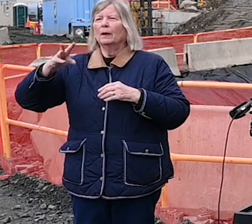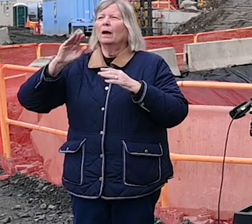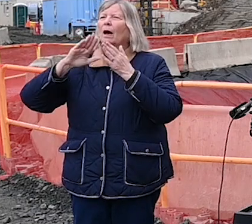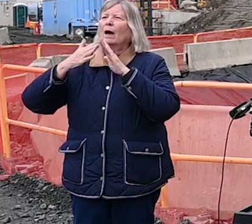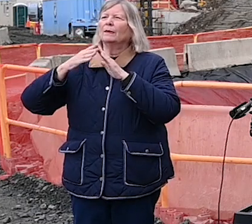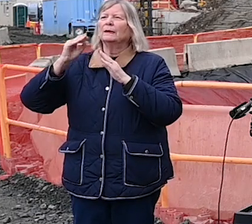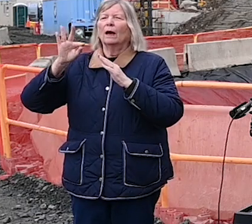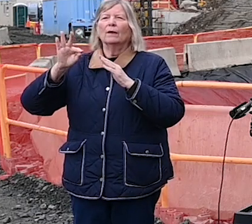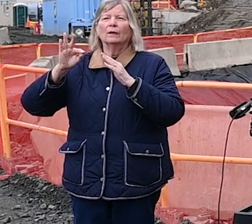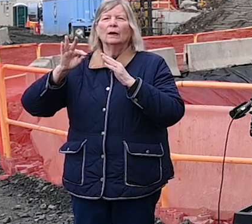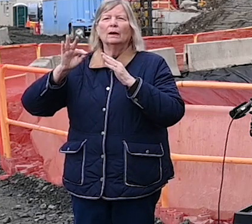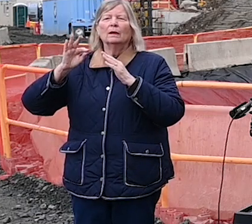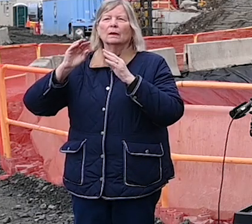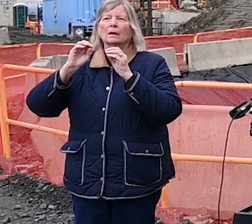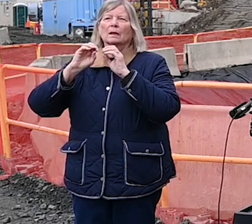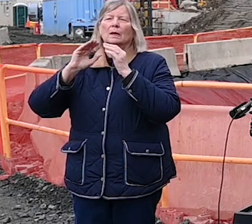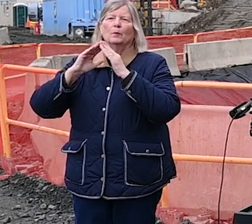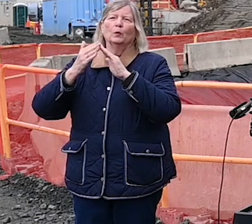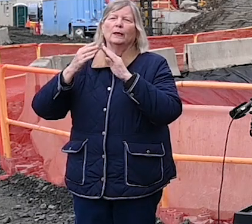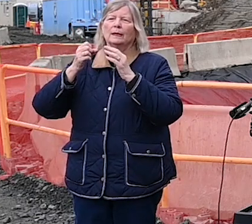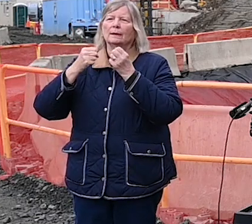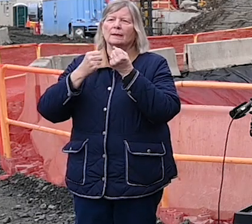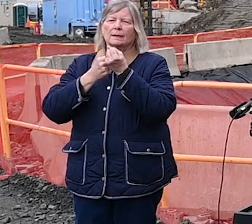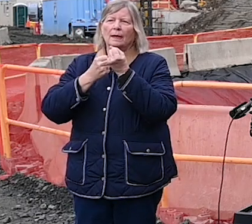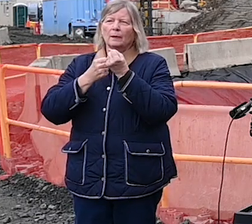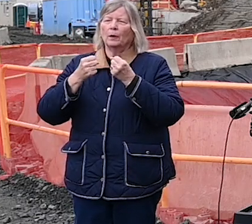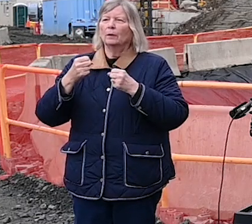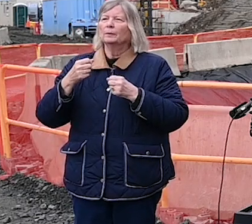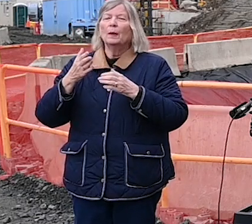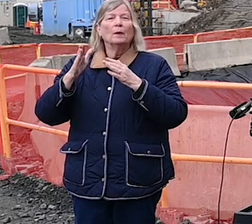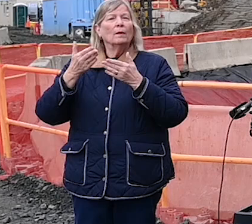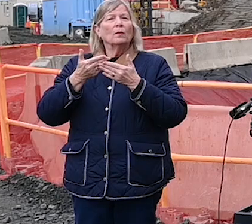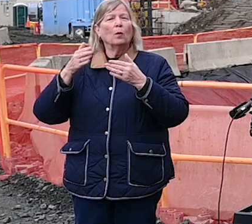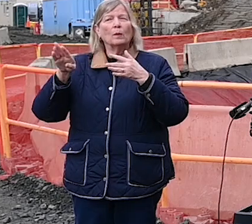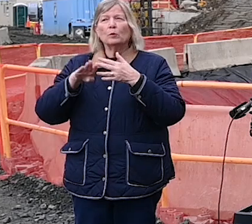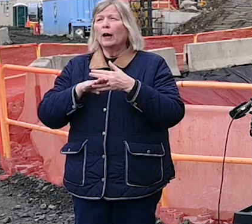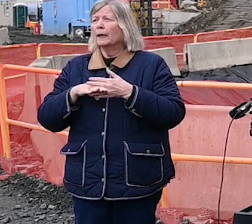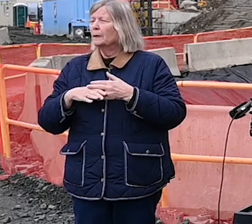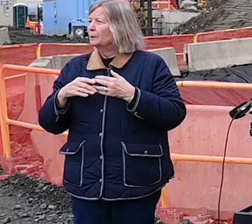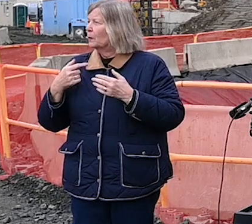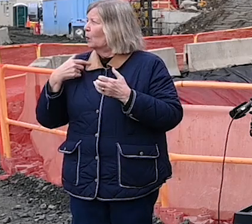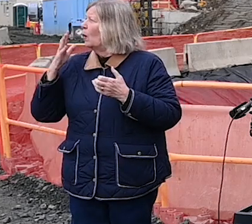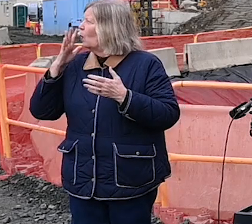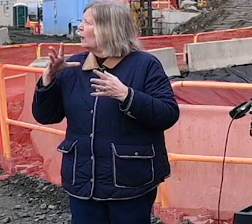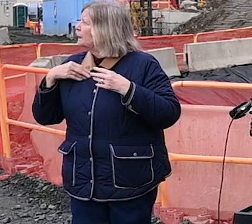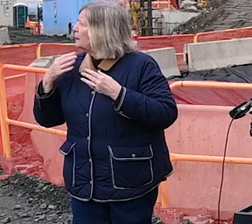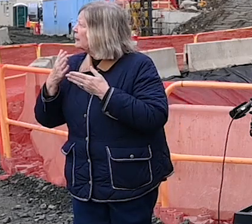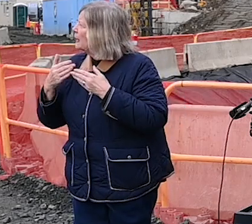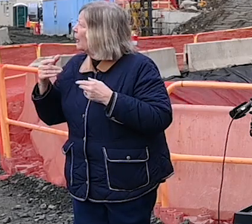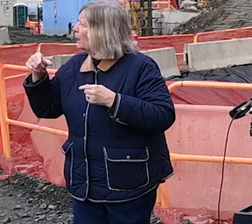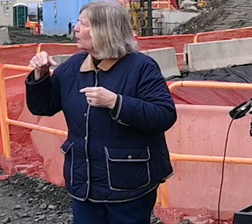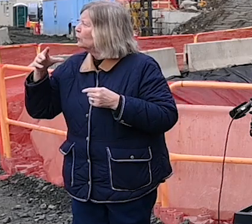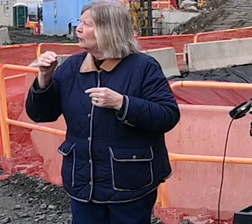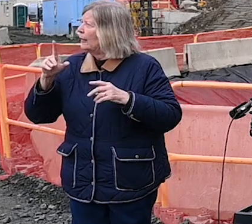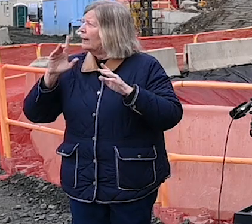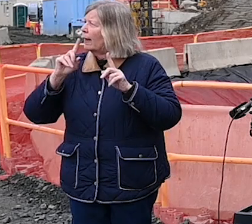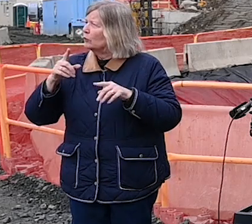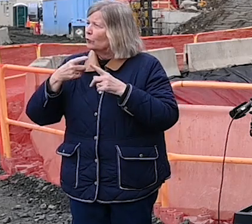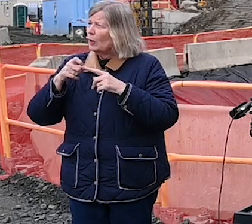Community Sustainability, and other departments. Before we break, we will take some Q&A from